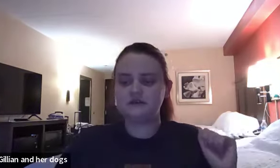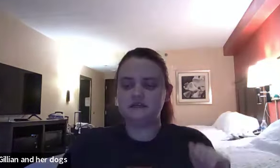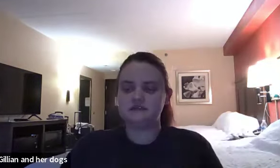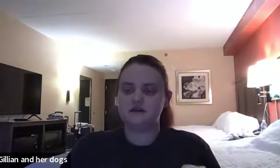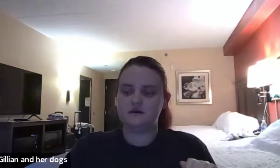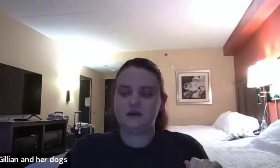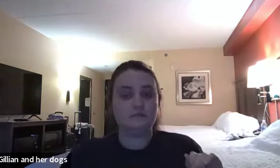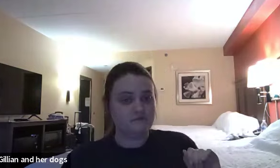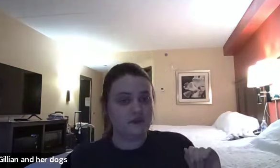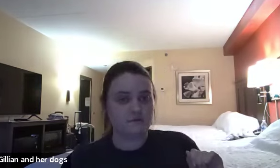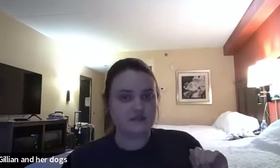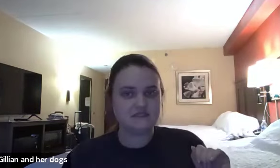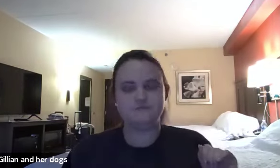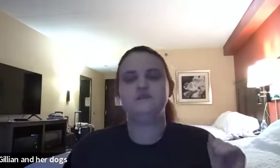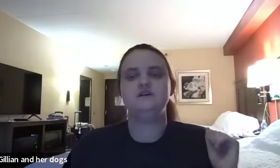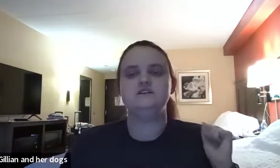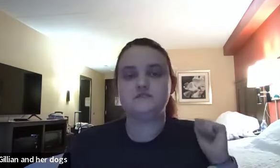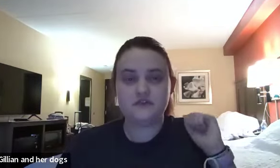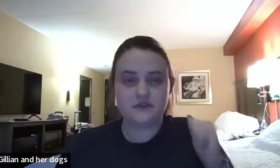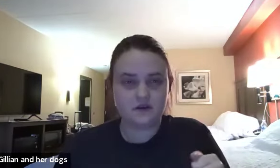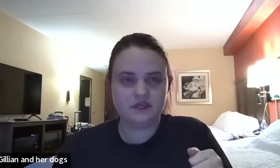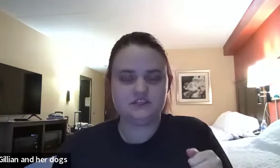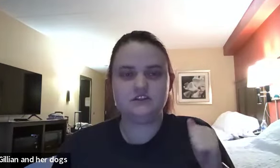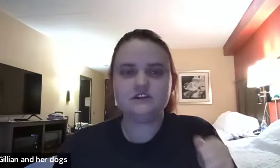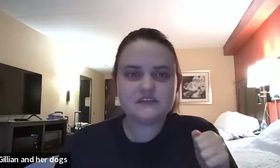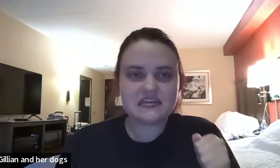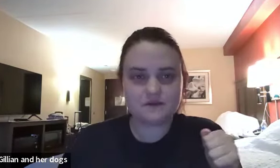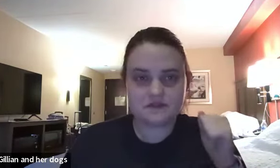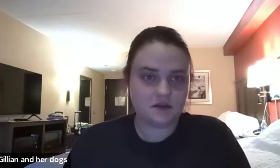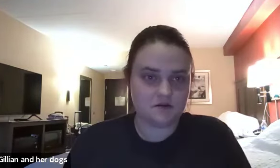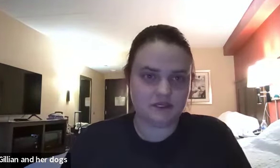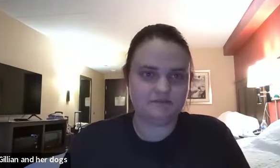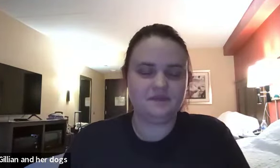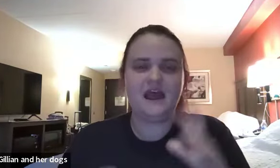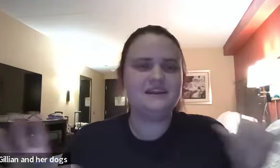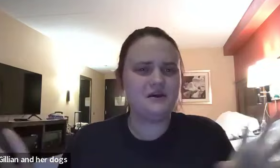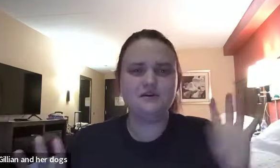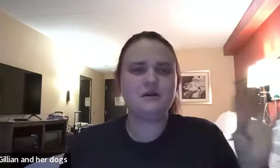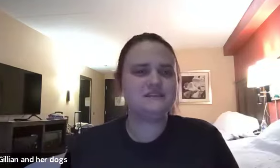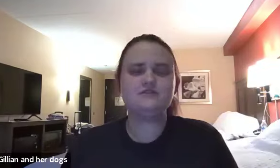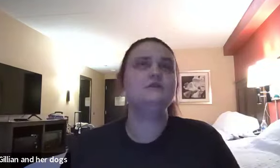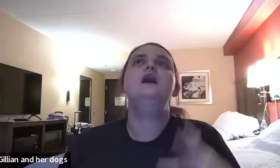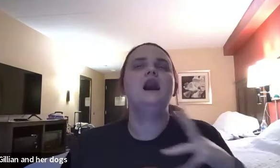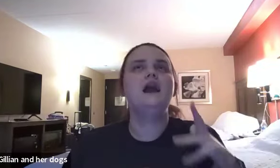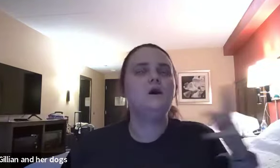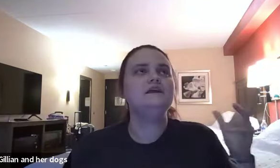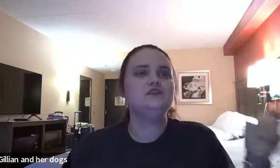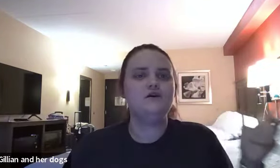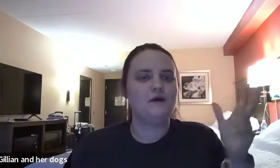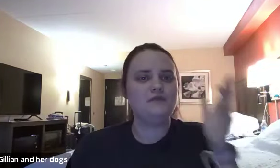is therapist. So for therapist, you're going to do the sign for therapy. I know you're probably sitting there going, I already know what the